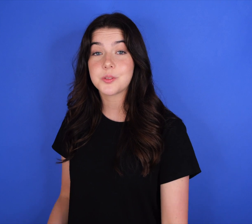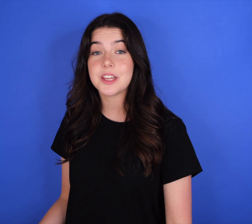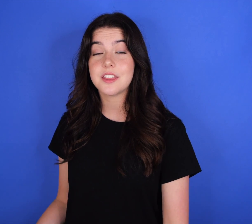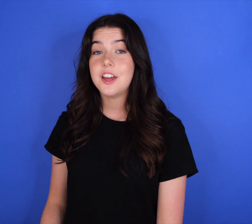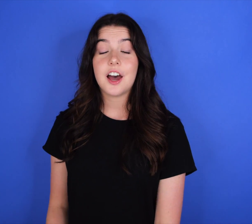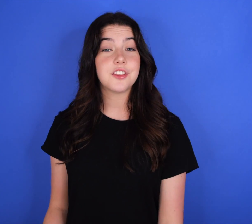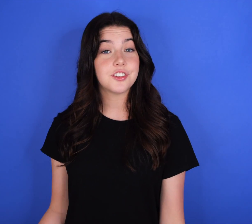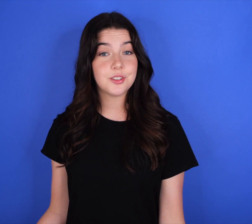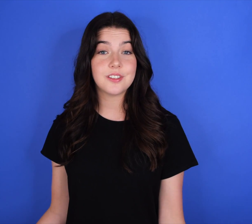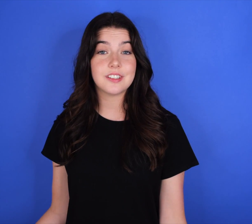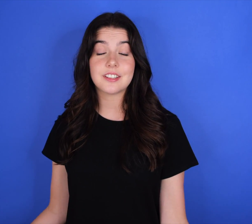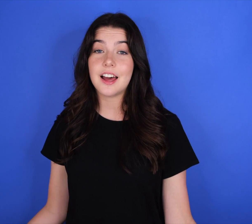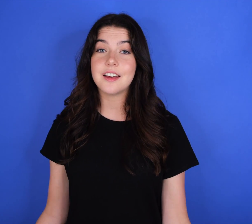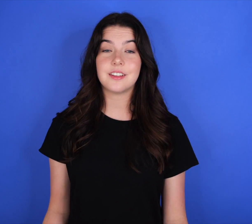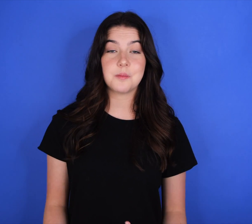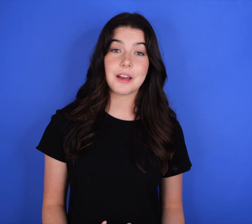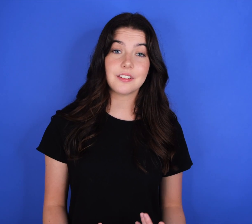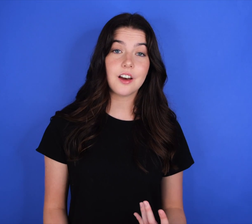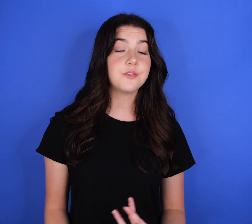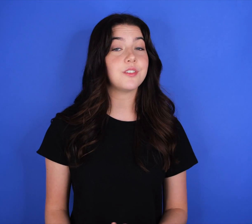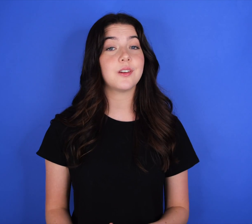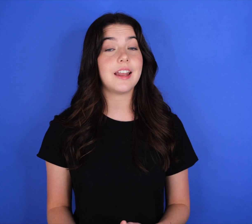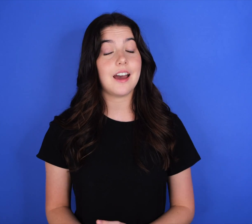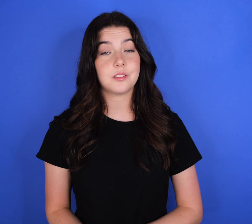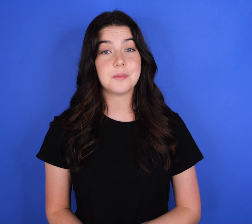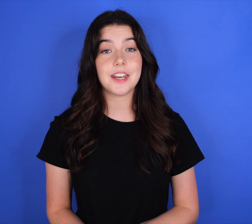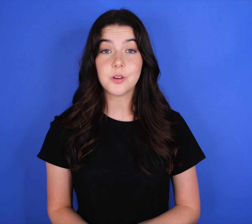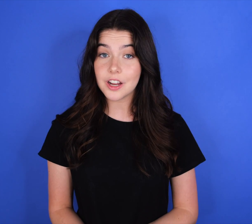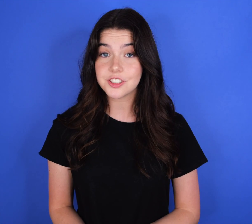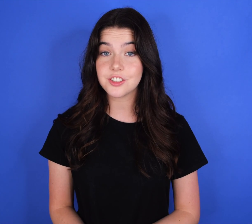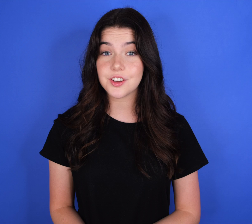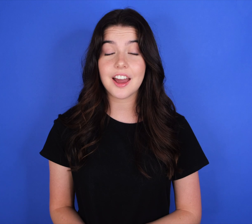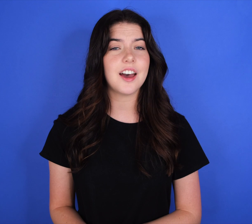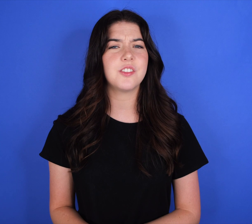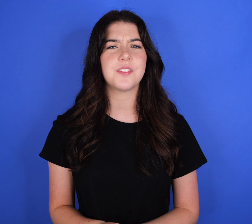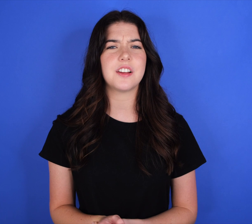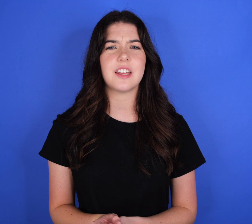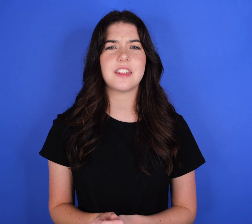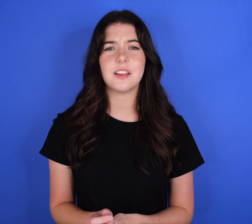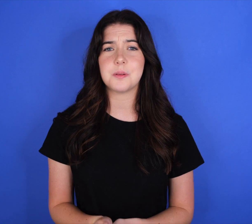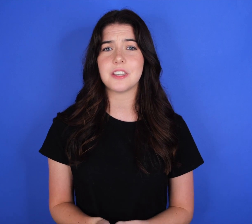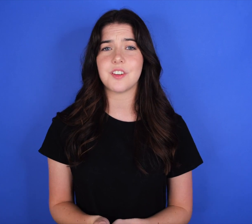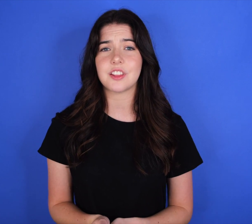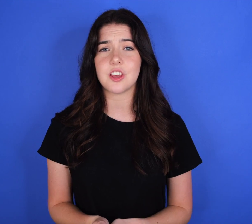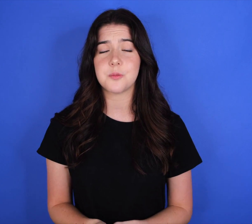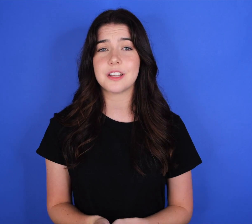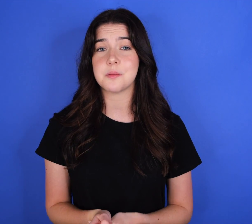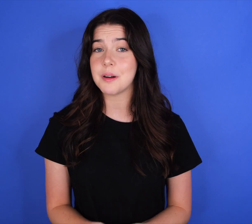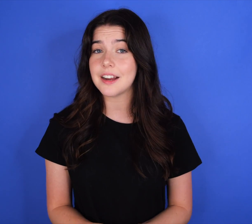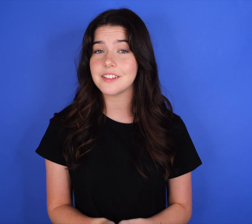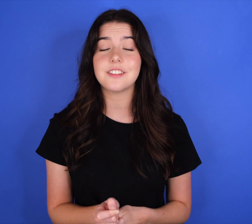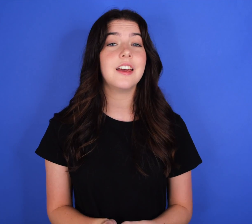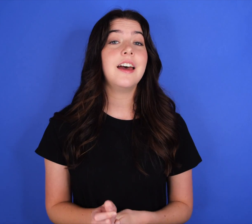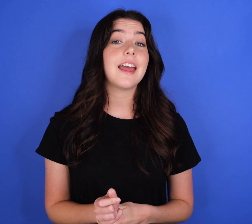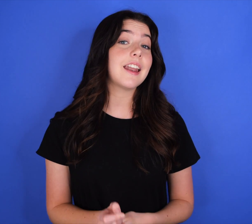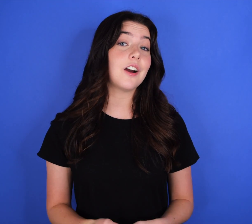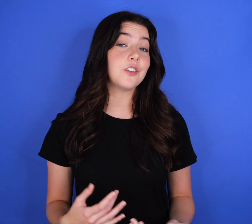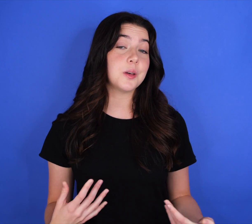with other students in this class and myself. You can ask me any questions you have or if there's anything specific that you want to practice. And I also